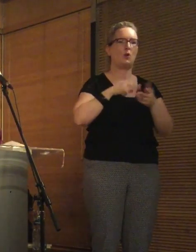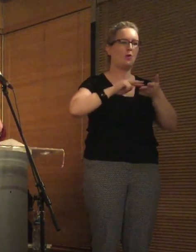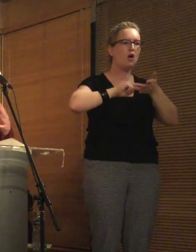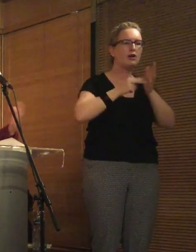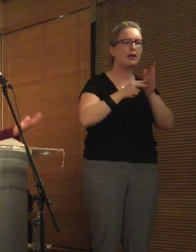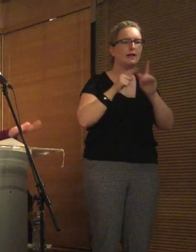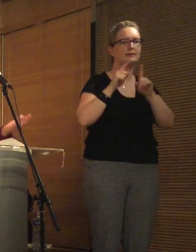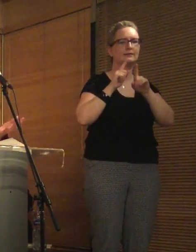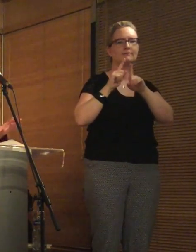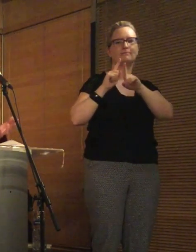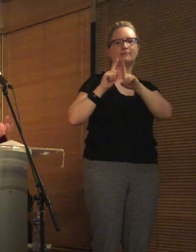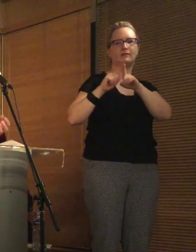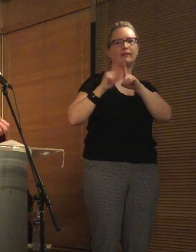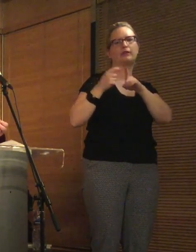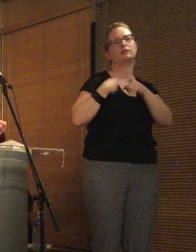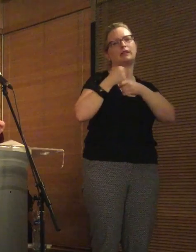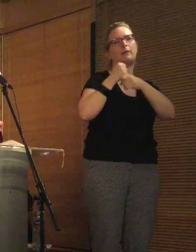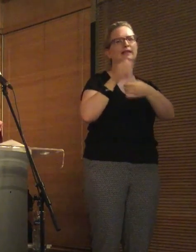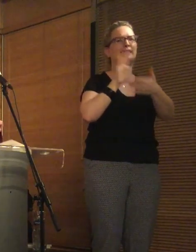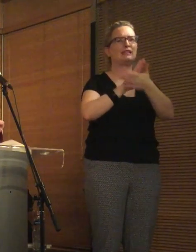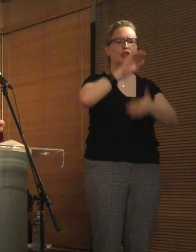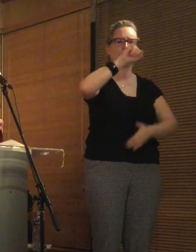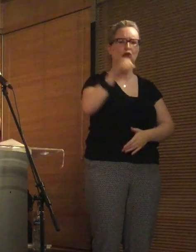protests against the Jubilee celebrations for